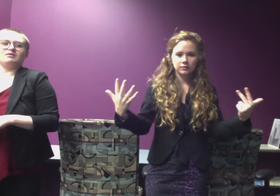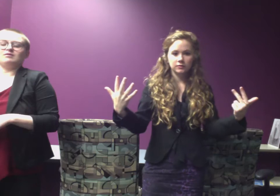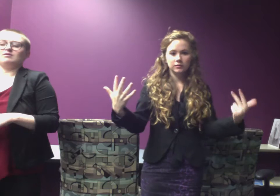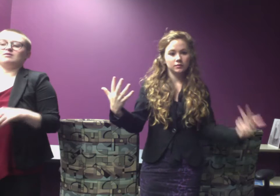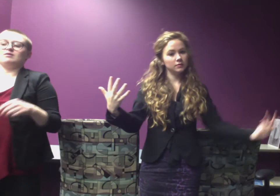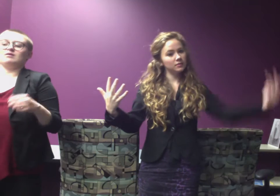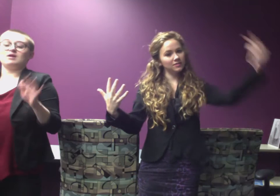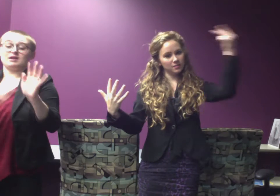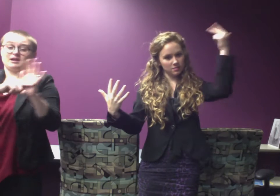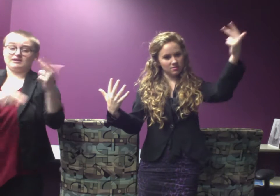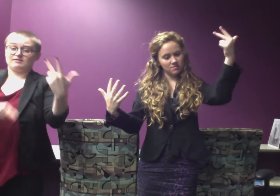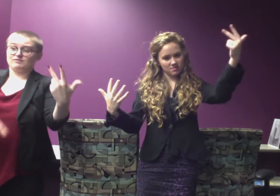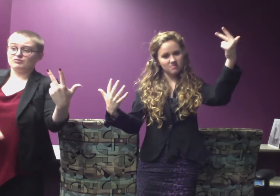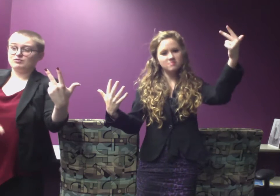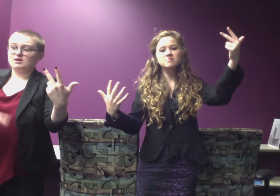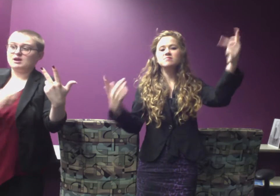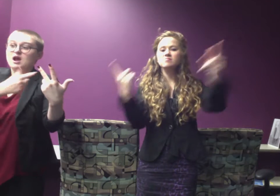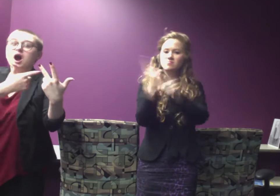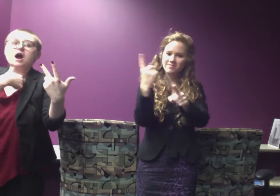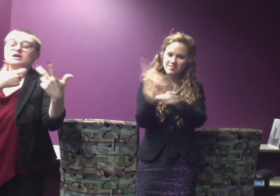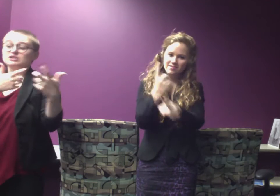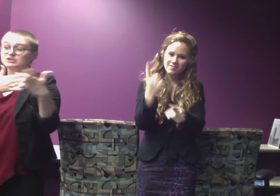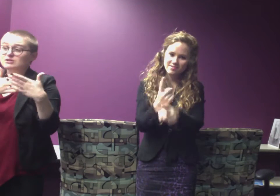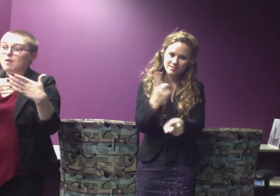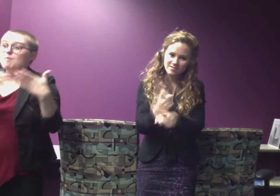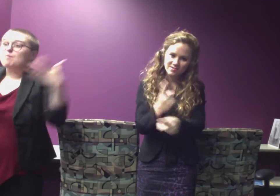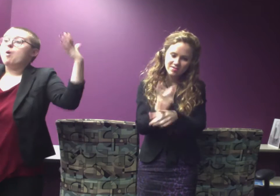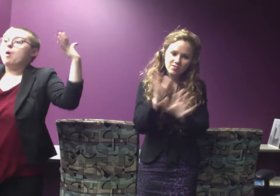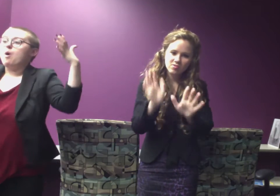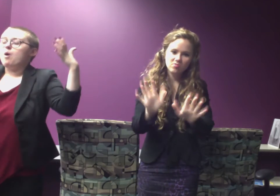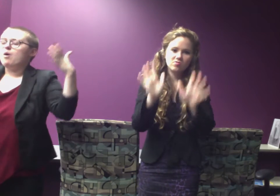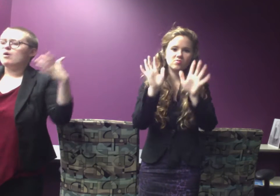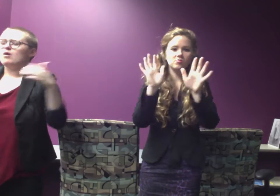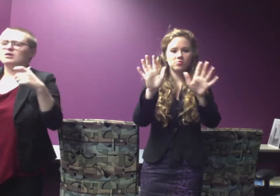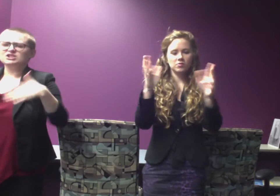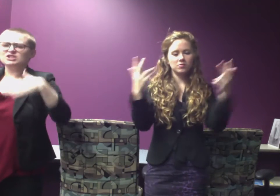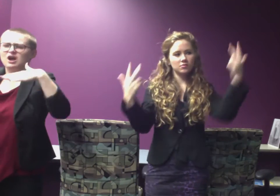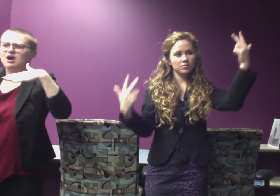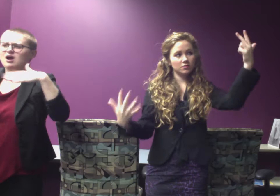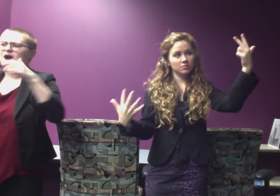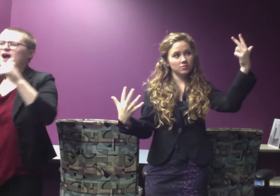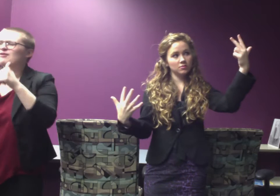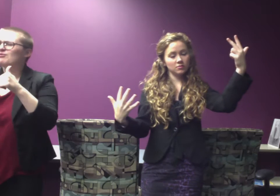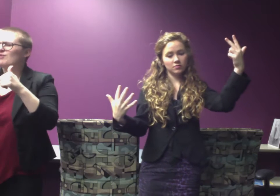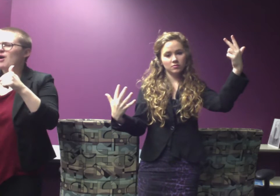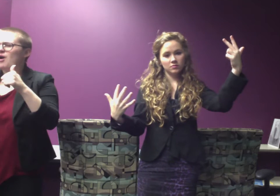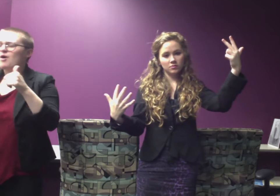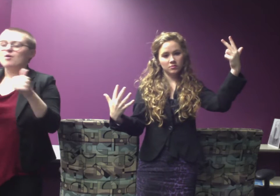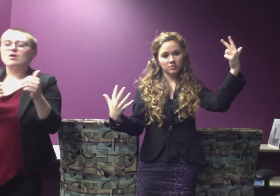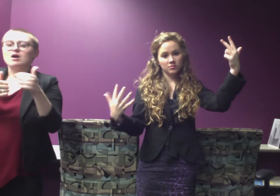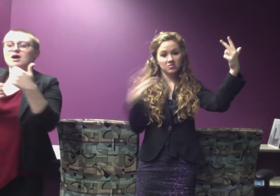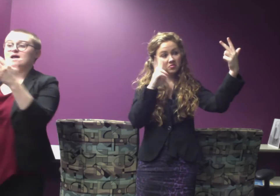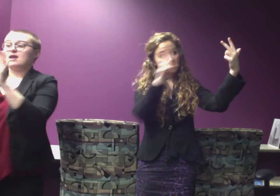-3 is larger. Very good. -3 is larger. So the symbol would go in this way.